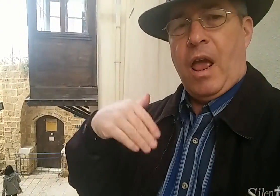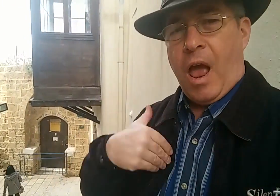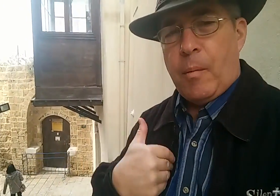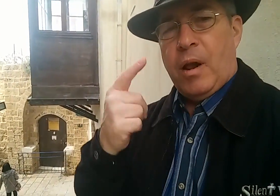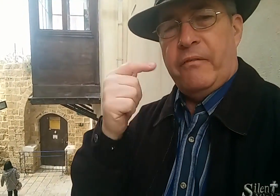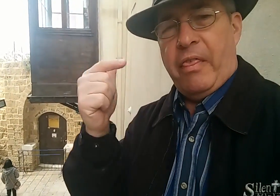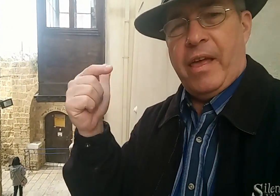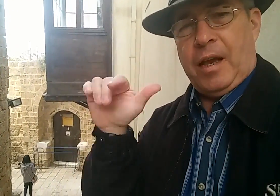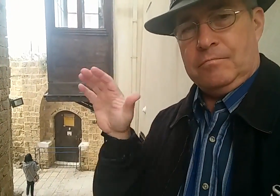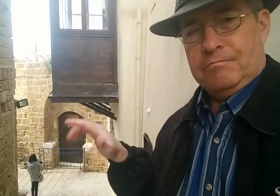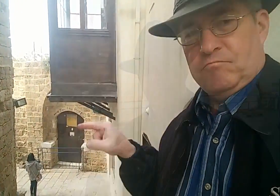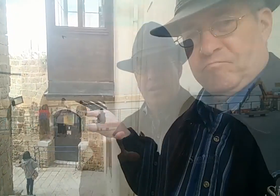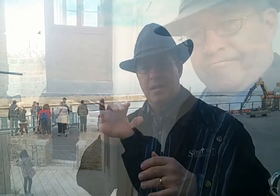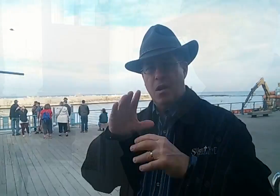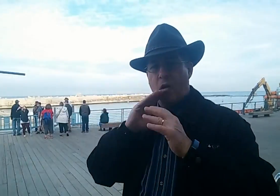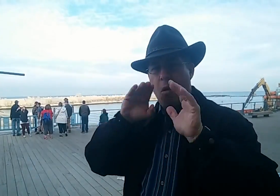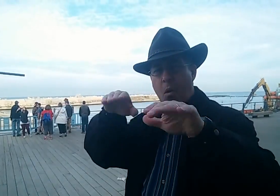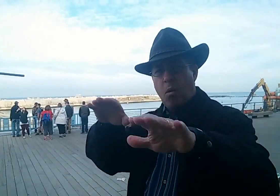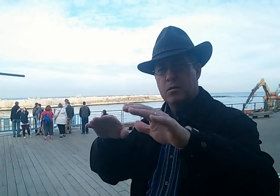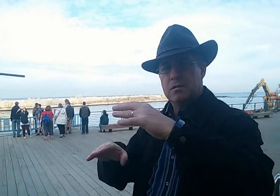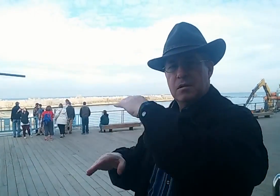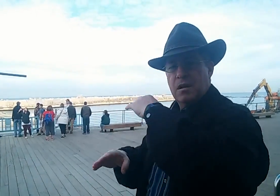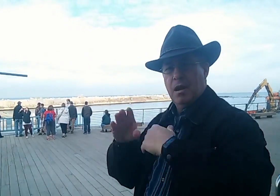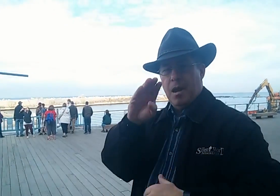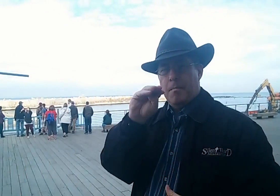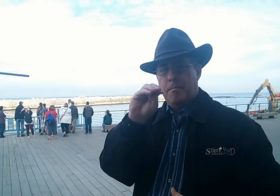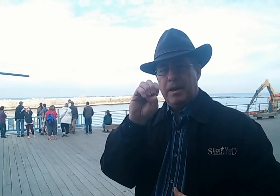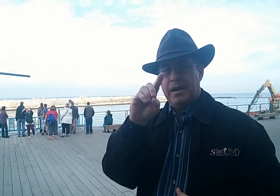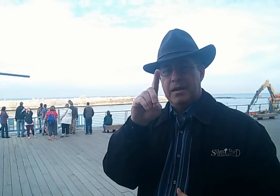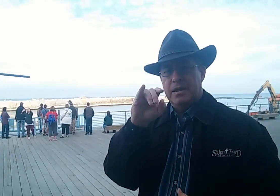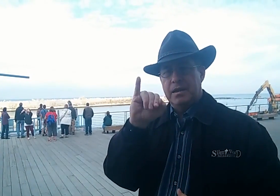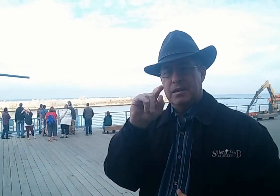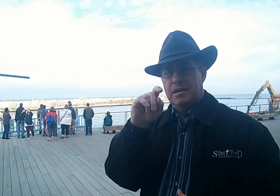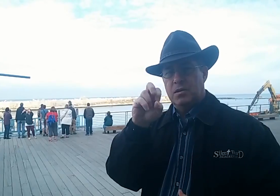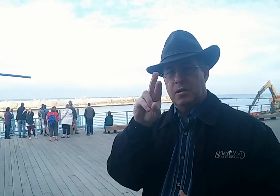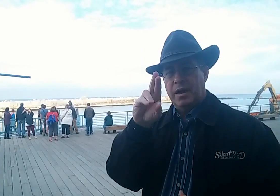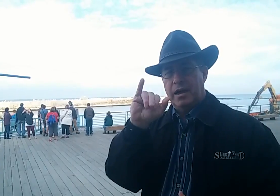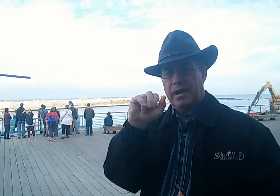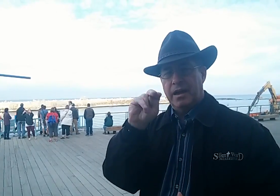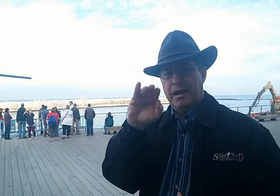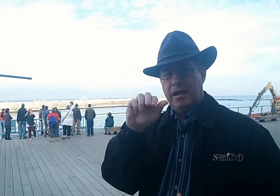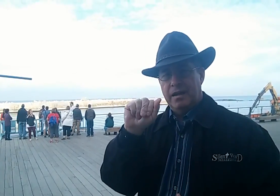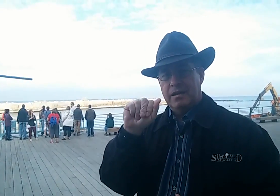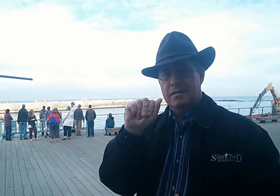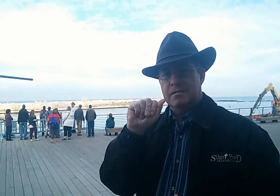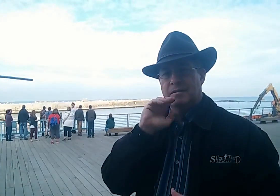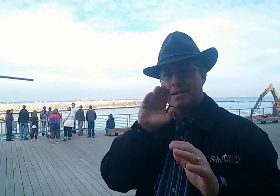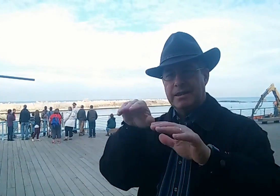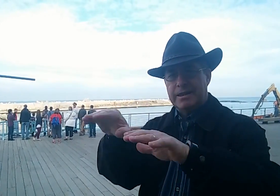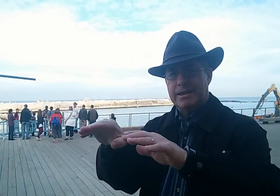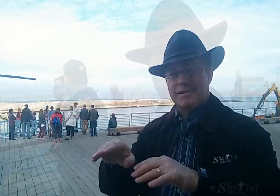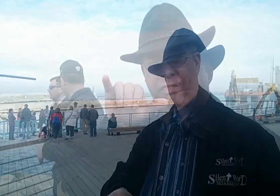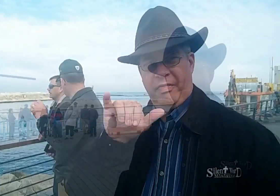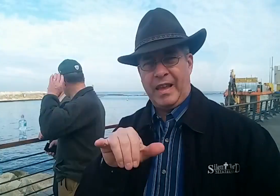heaven in the sheet. This is part of that story. Here we are at the Mediterranean